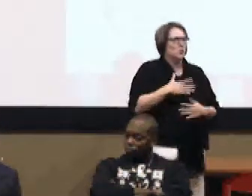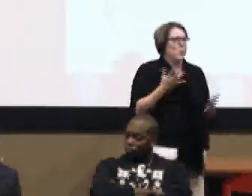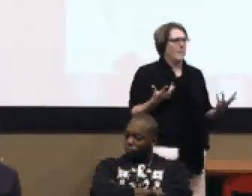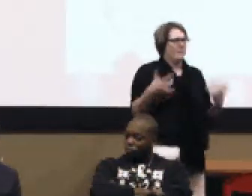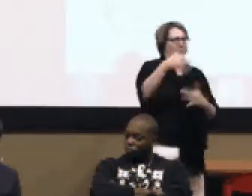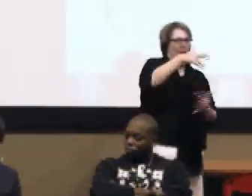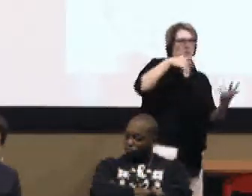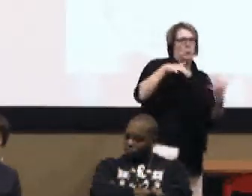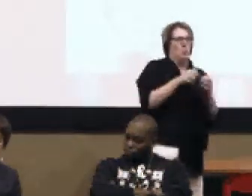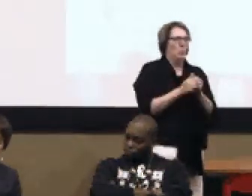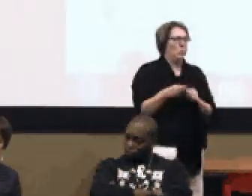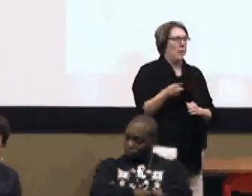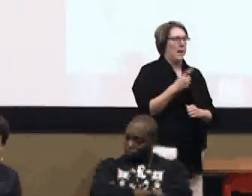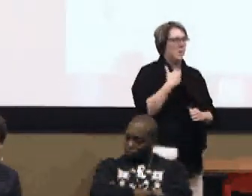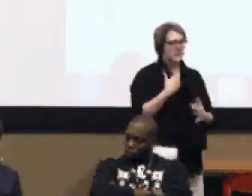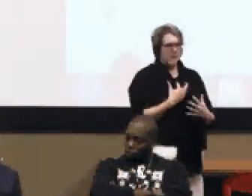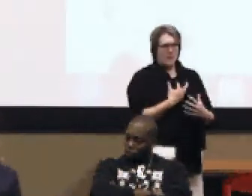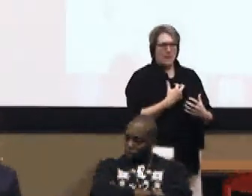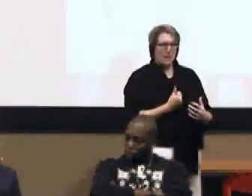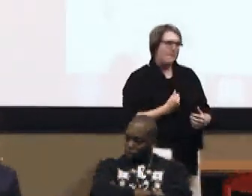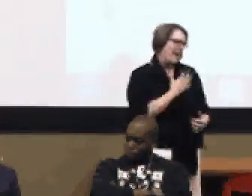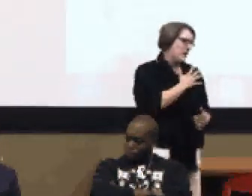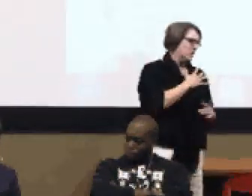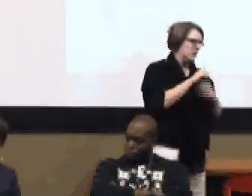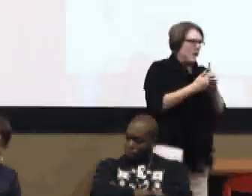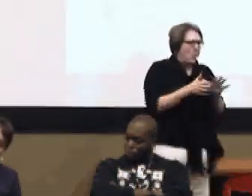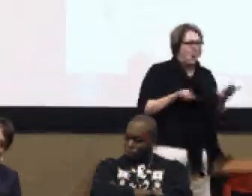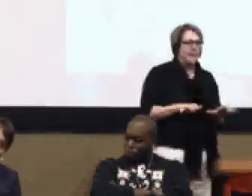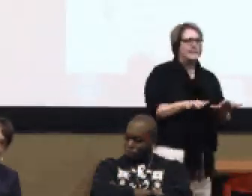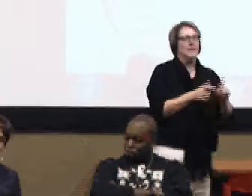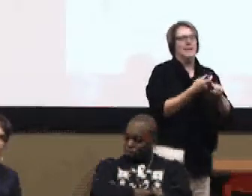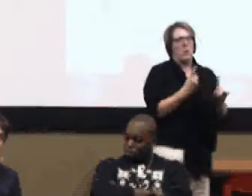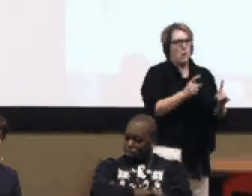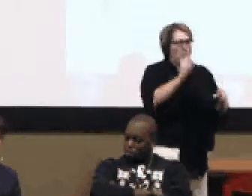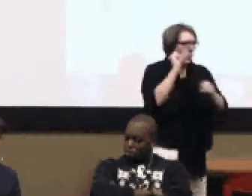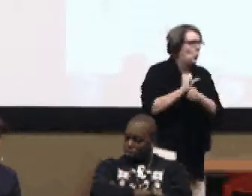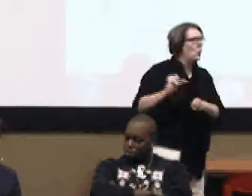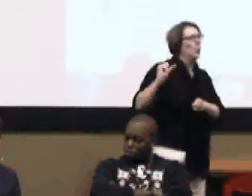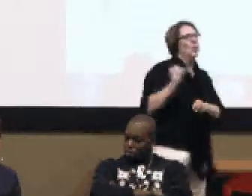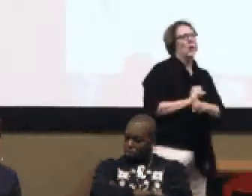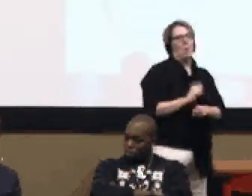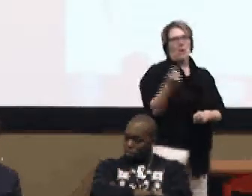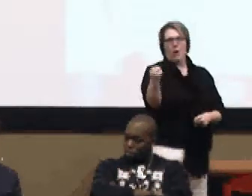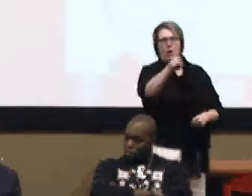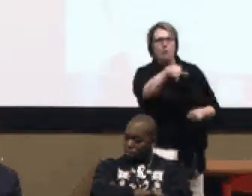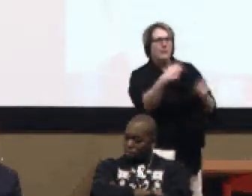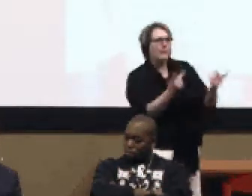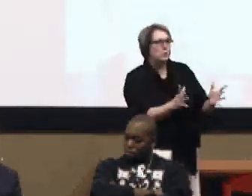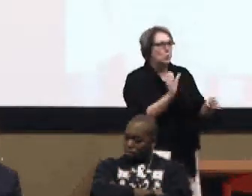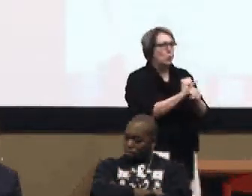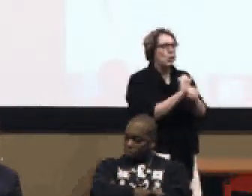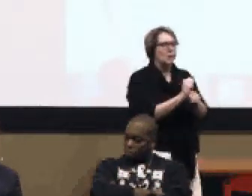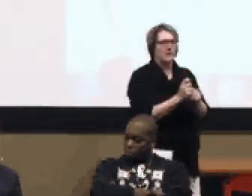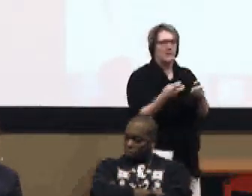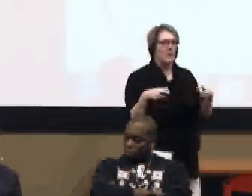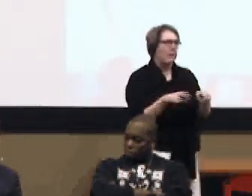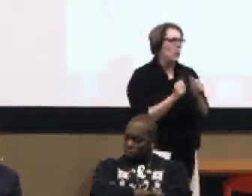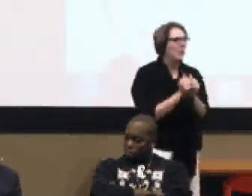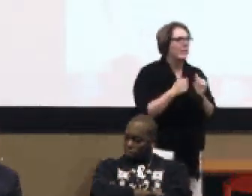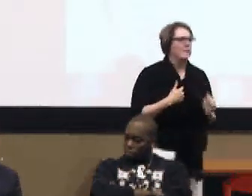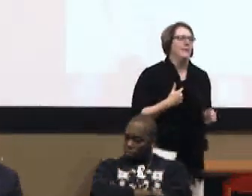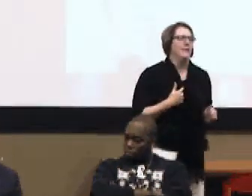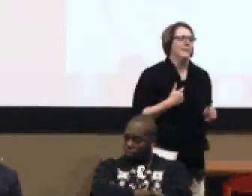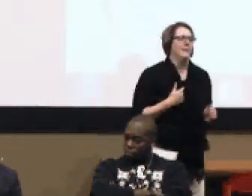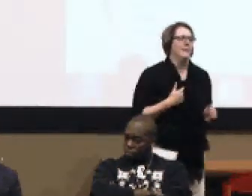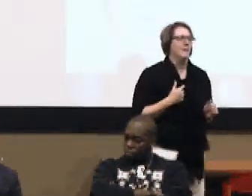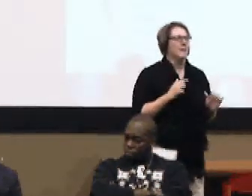surrounded by. Like, I was passionate about what I did, and I wanted to work really hard. I wanted other people to work really hard alongside me. And